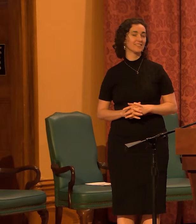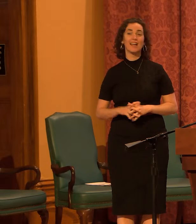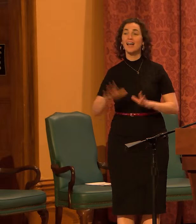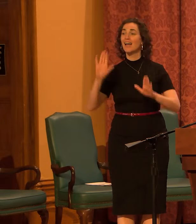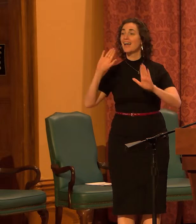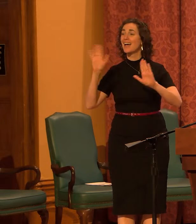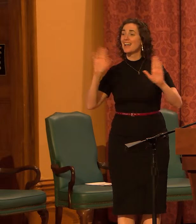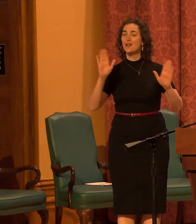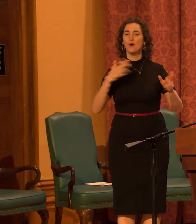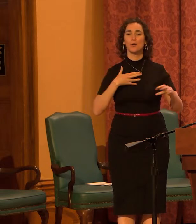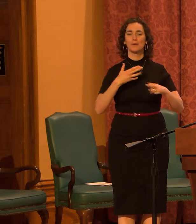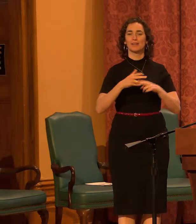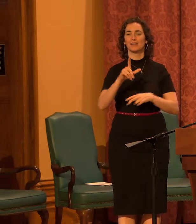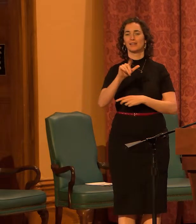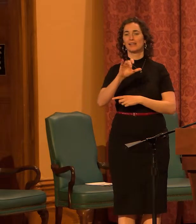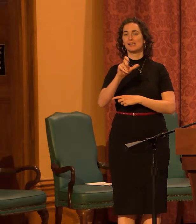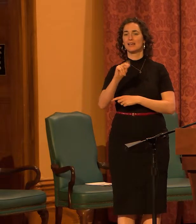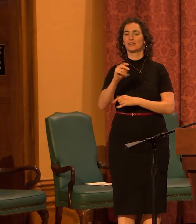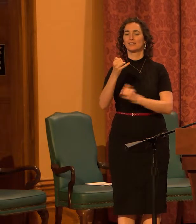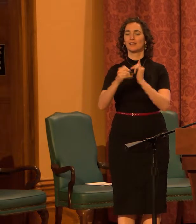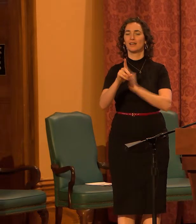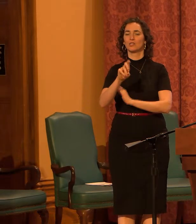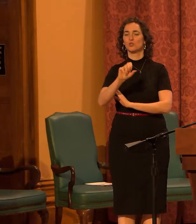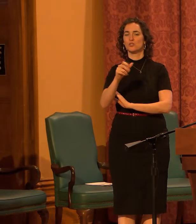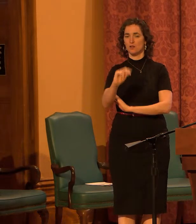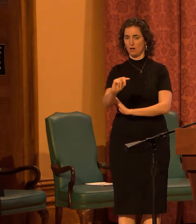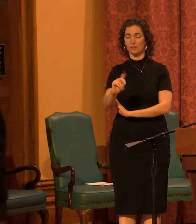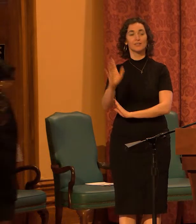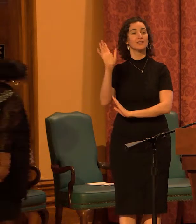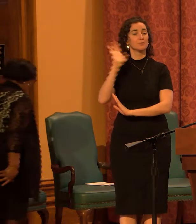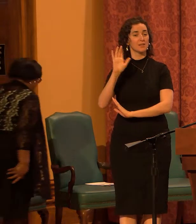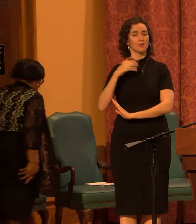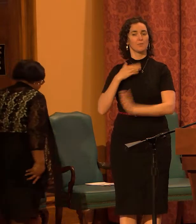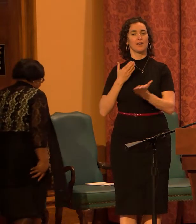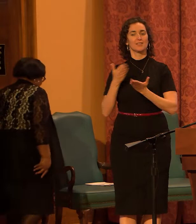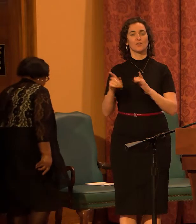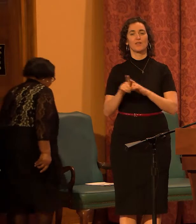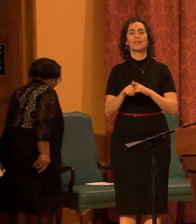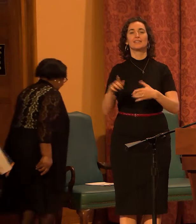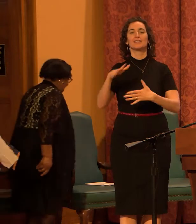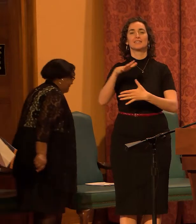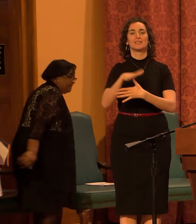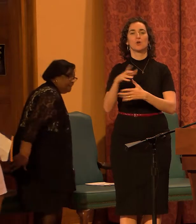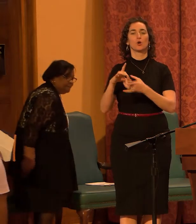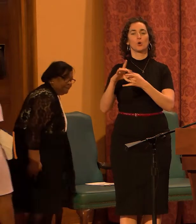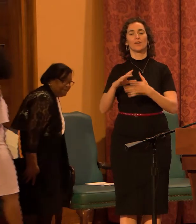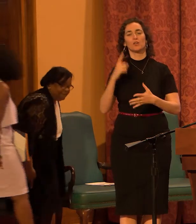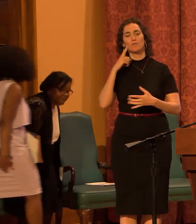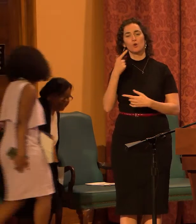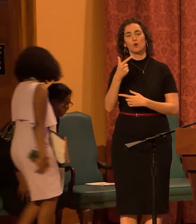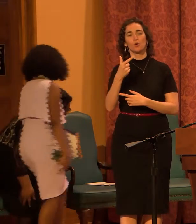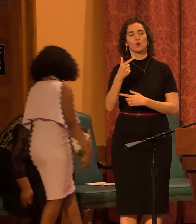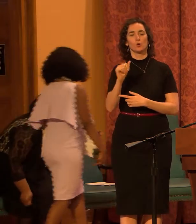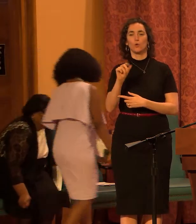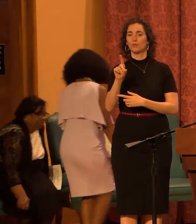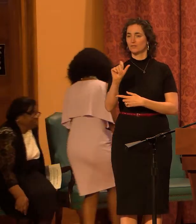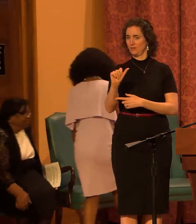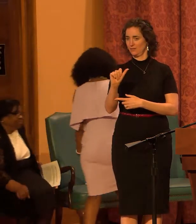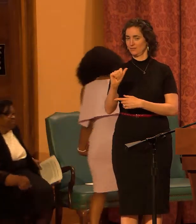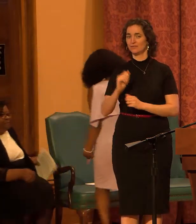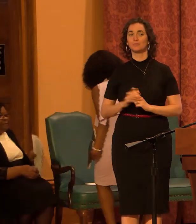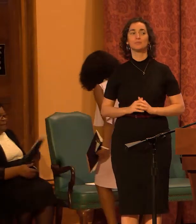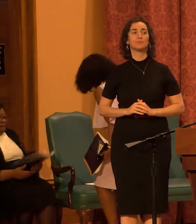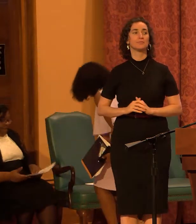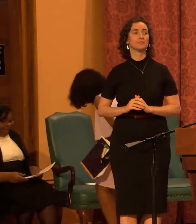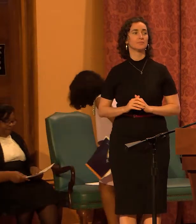Hello everyone, my name is Lillian Dejean and I previously served as the Senior Coordinator of the Governor's Office of Disability